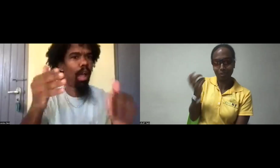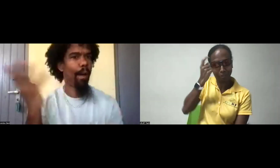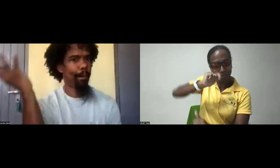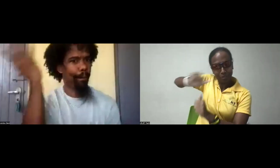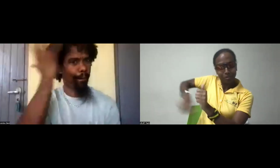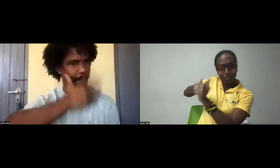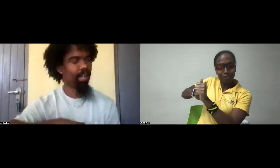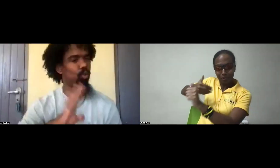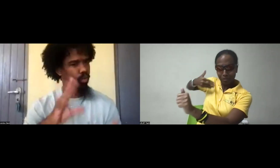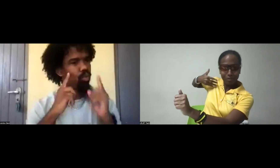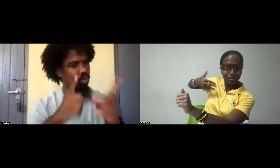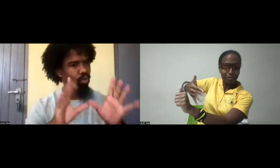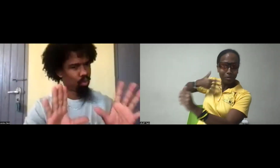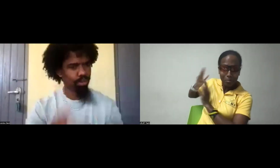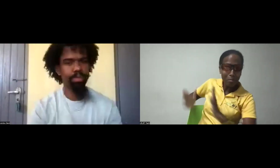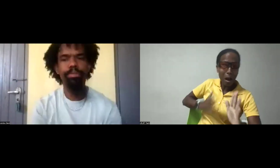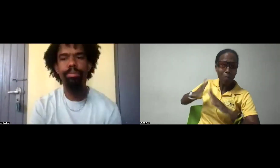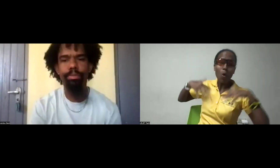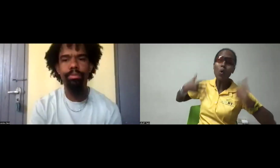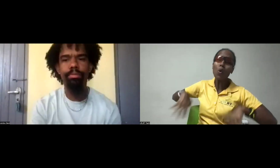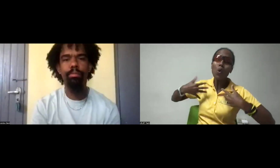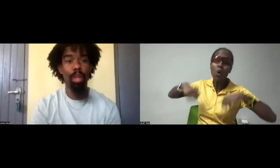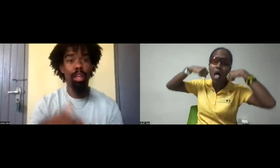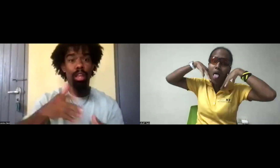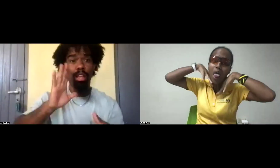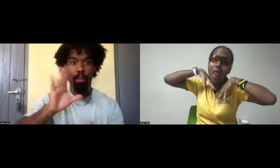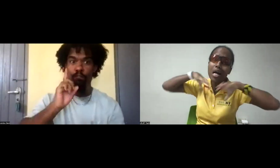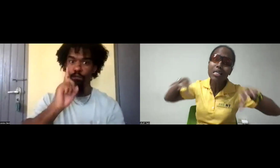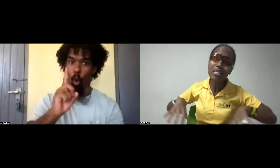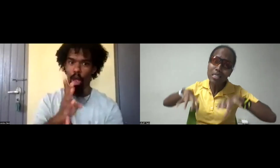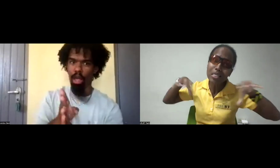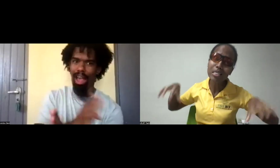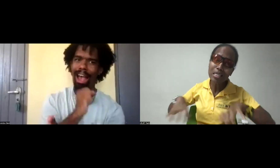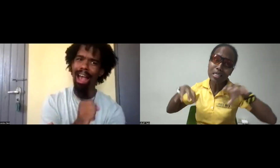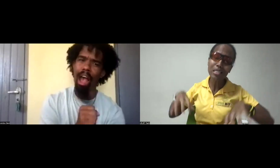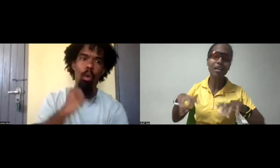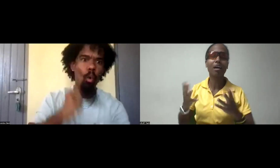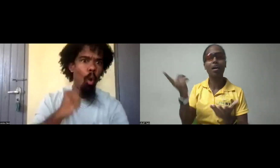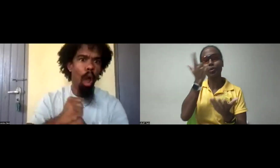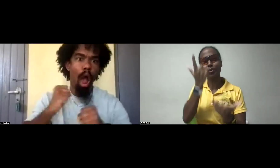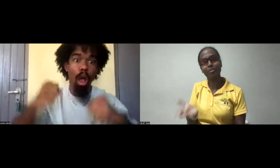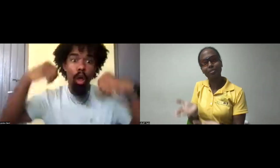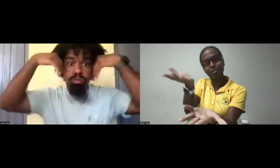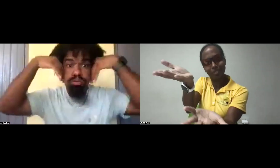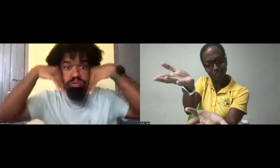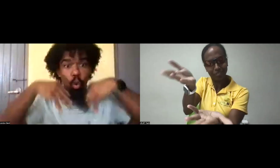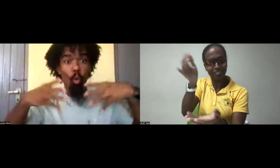show some of our translation work after the behind the scenes and the bloopers and the hard work and the